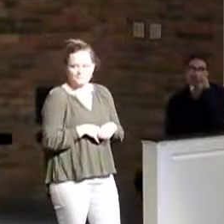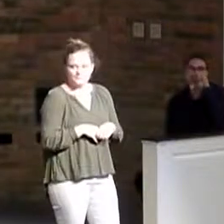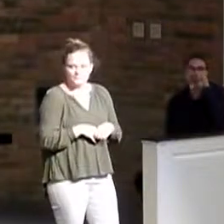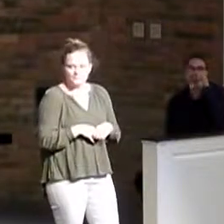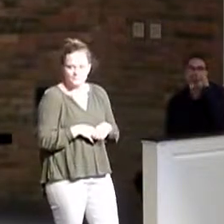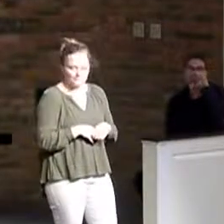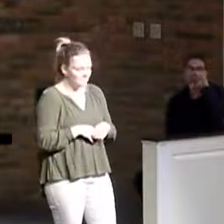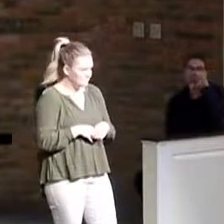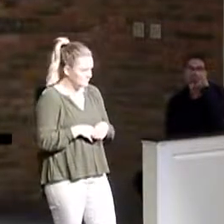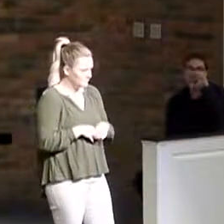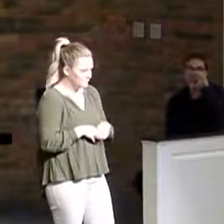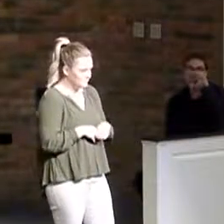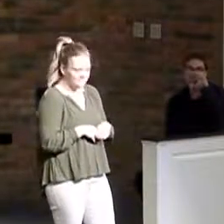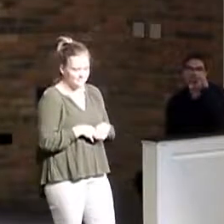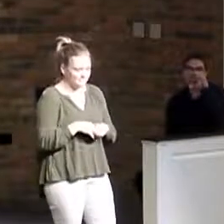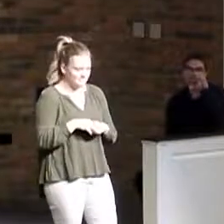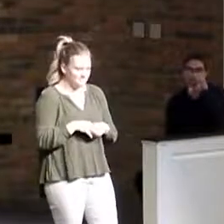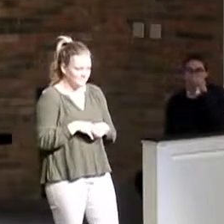out of his pocket?